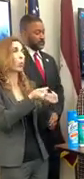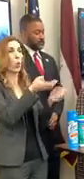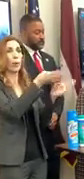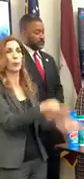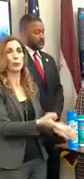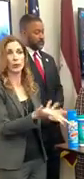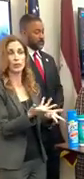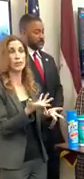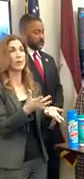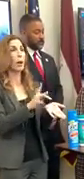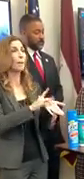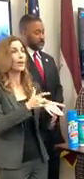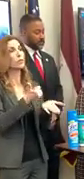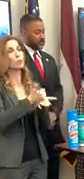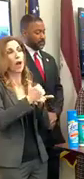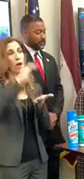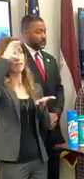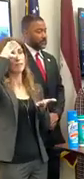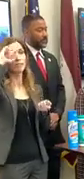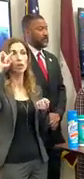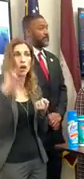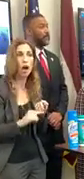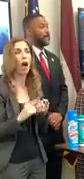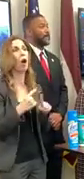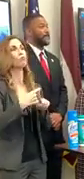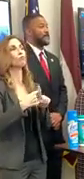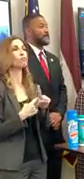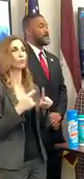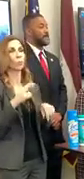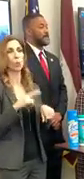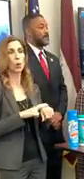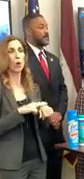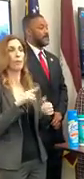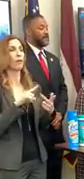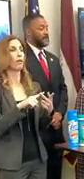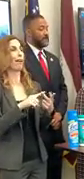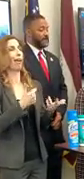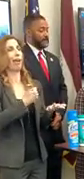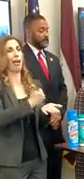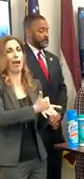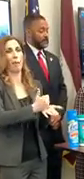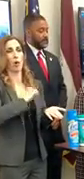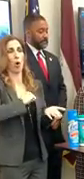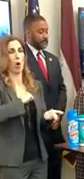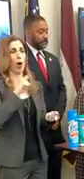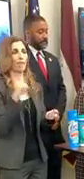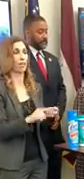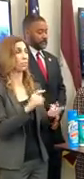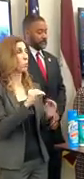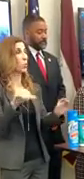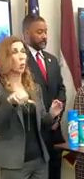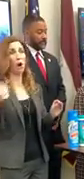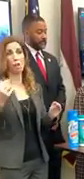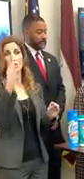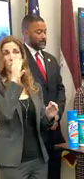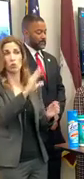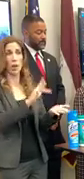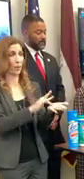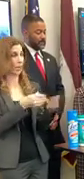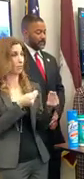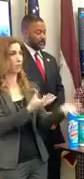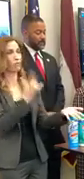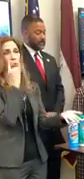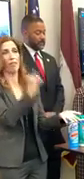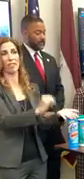as a medication to bring down a fever or a medication to soothe your cough. but there's no other direct medications for